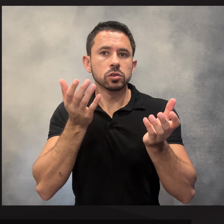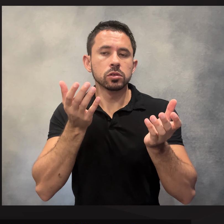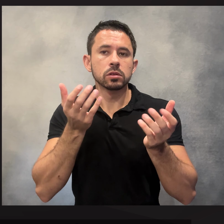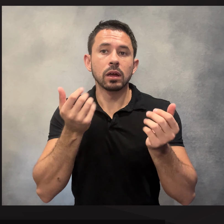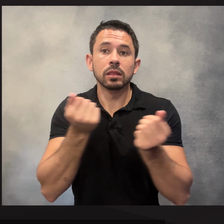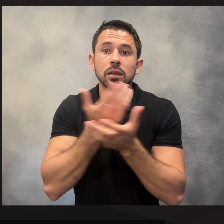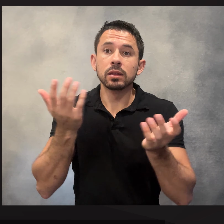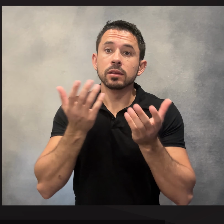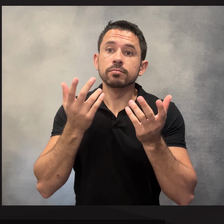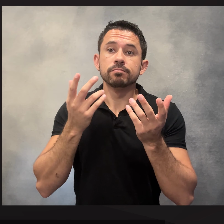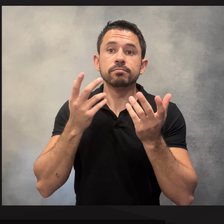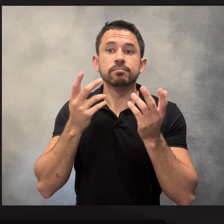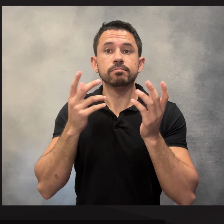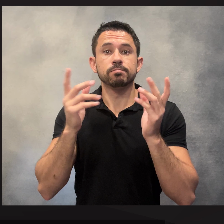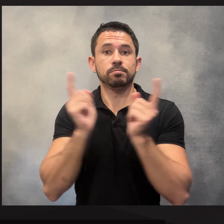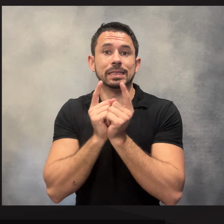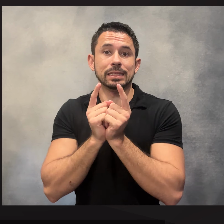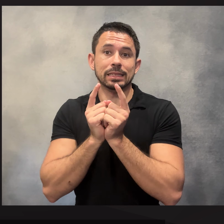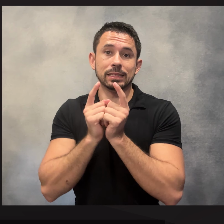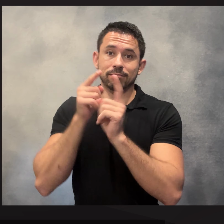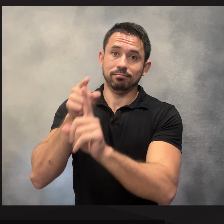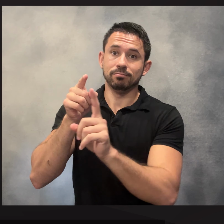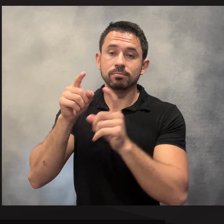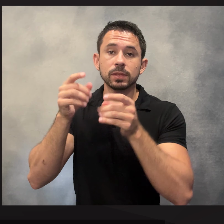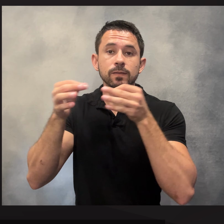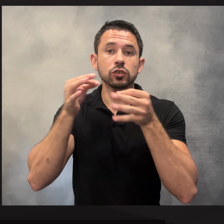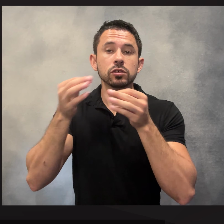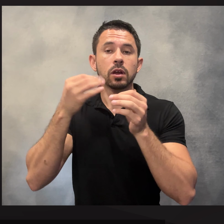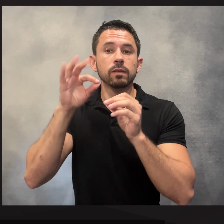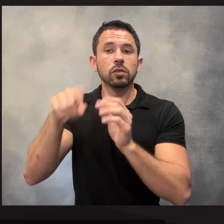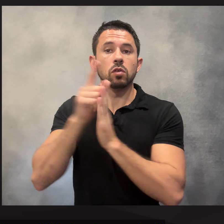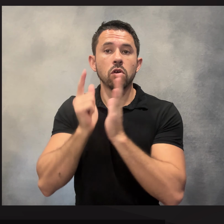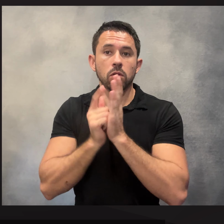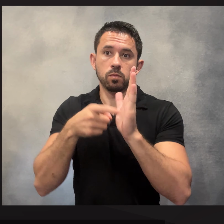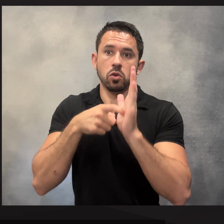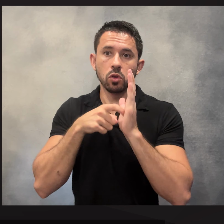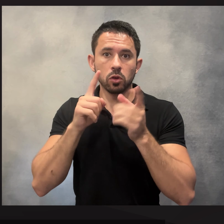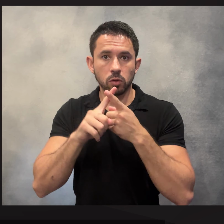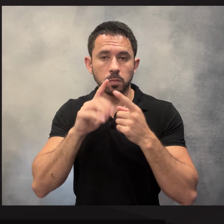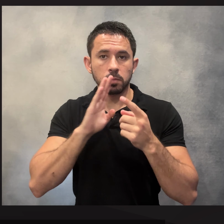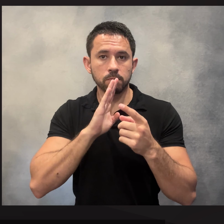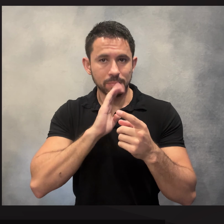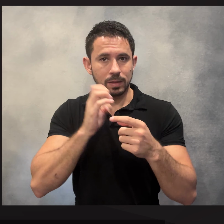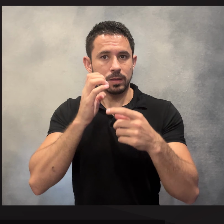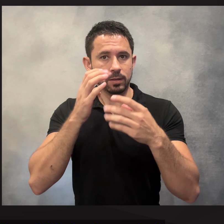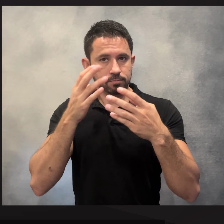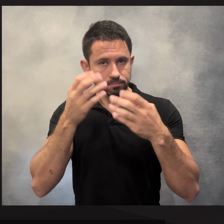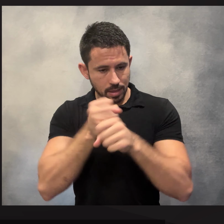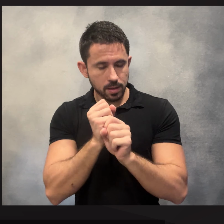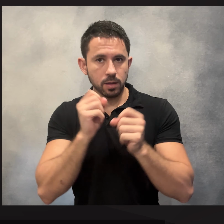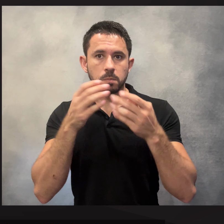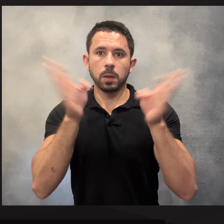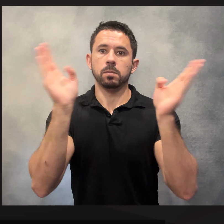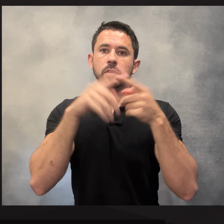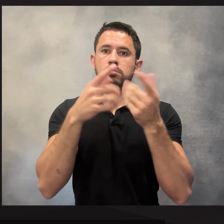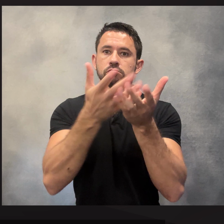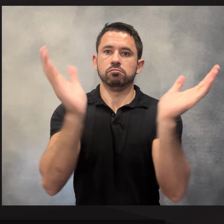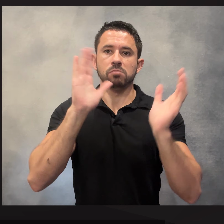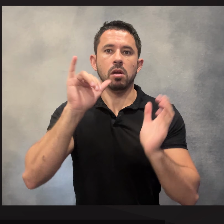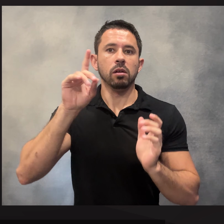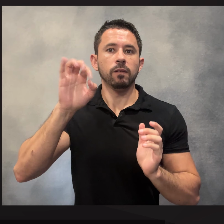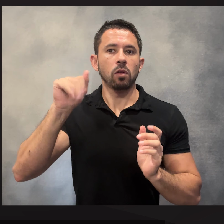Anything meeting the definition of this law is required to be made public by default,